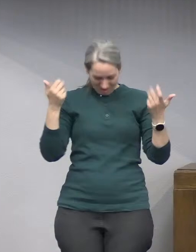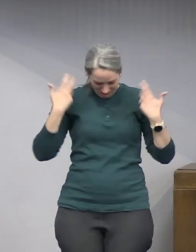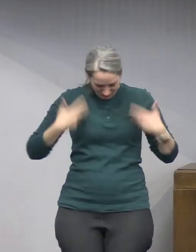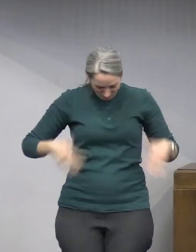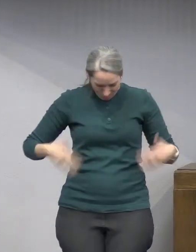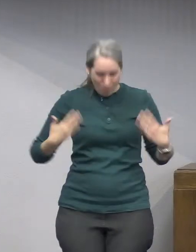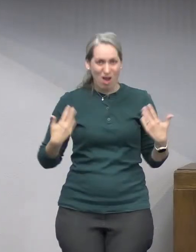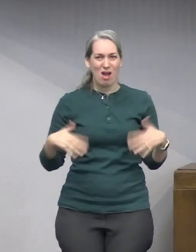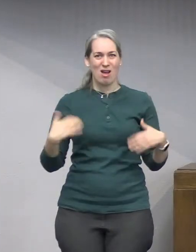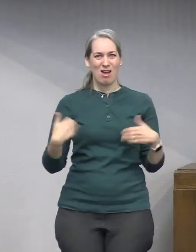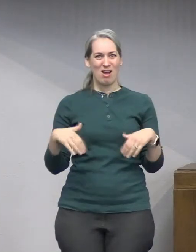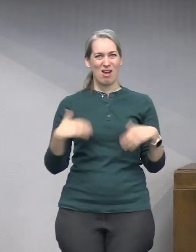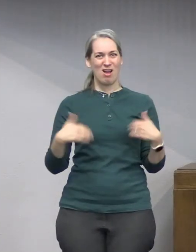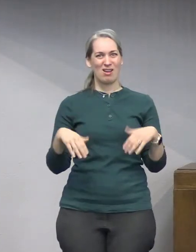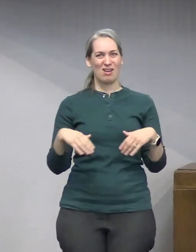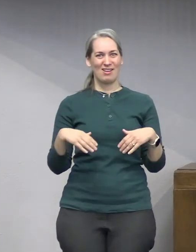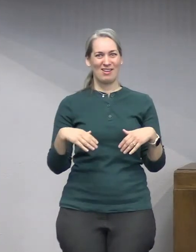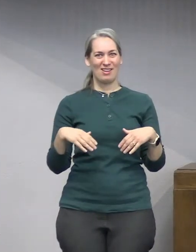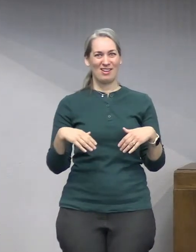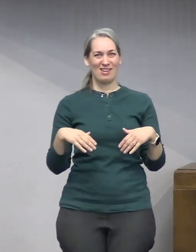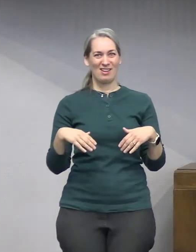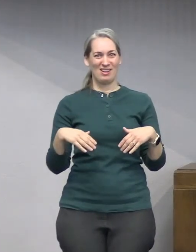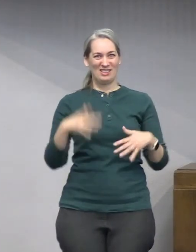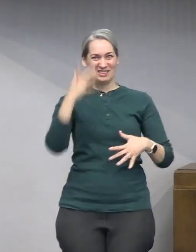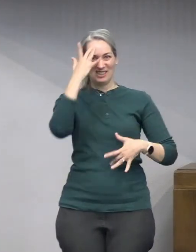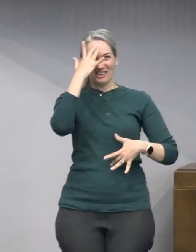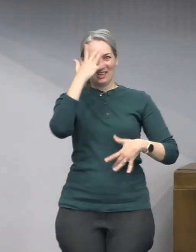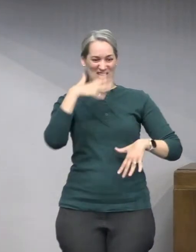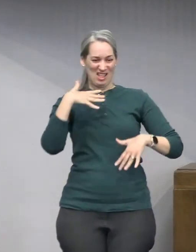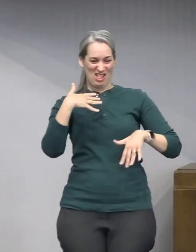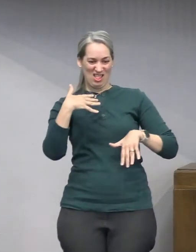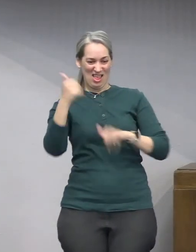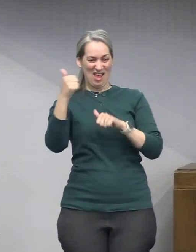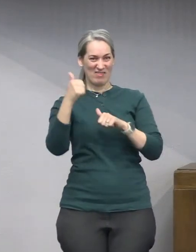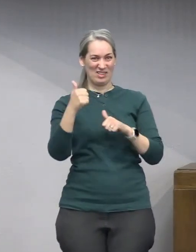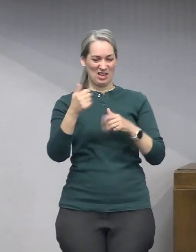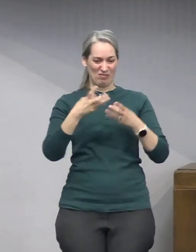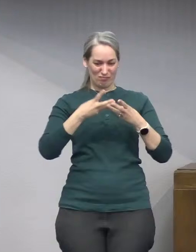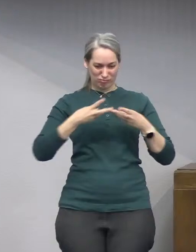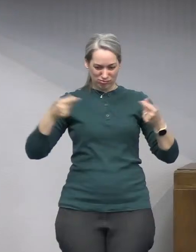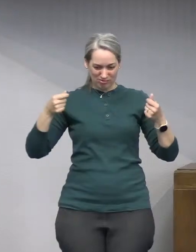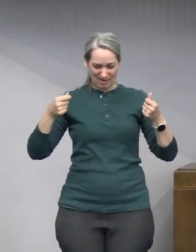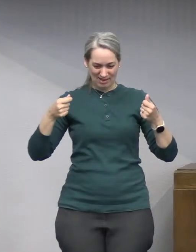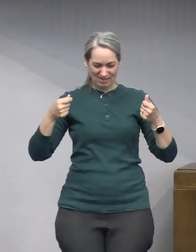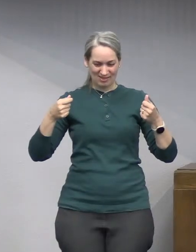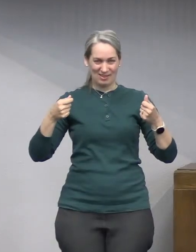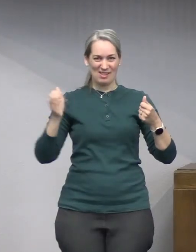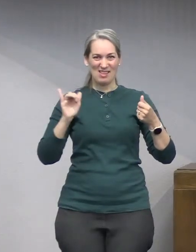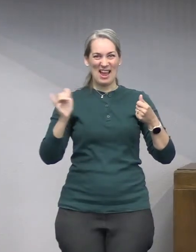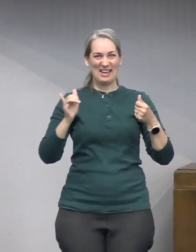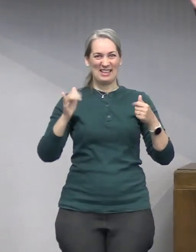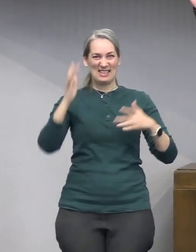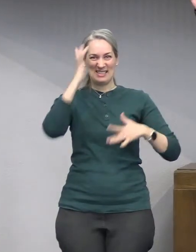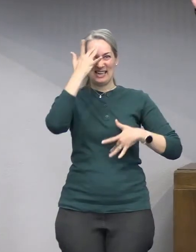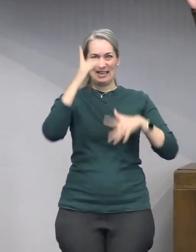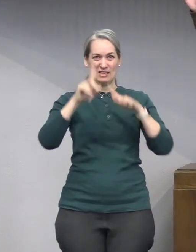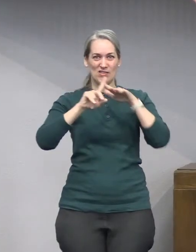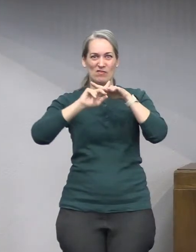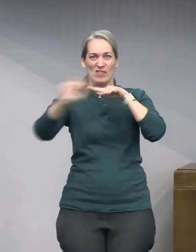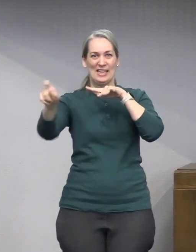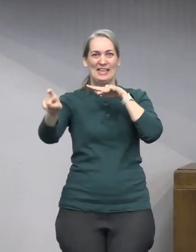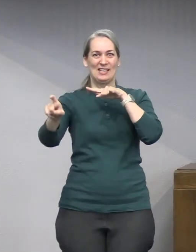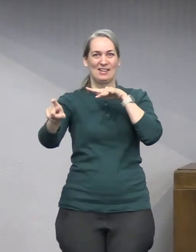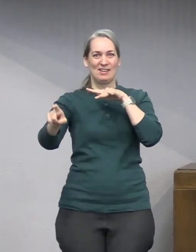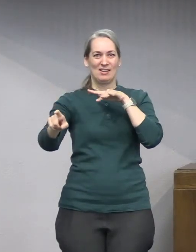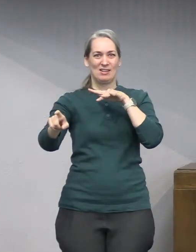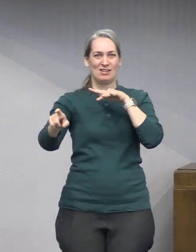The word used here for left is an interesting word because it really means to depart. It means to flee, to leave in a